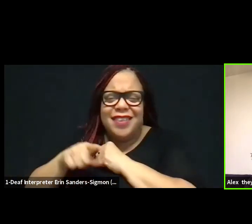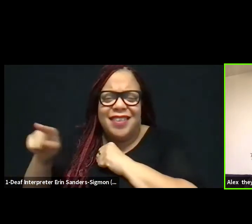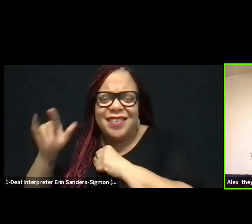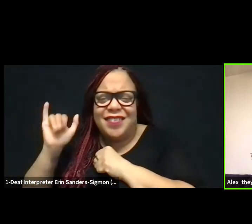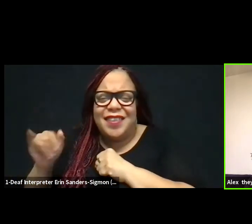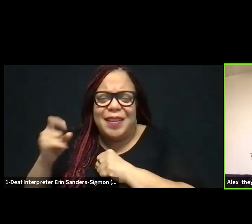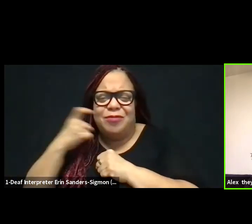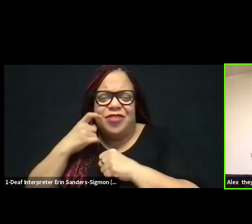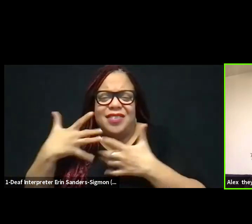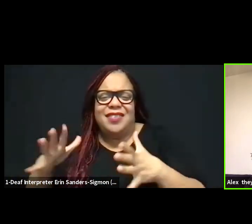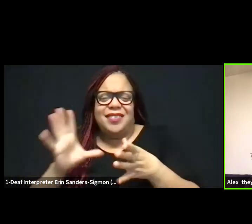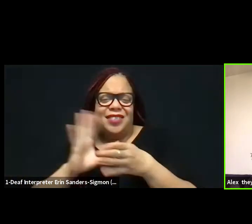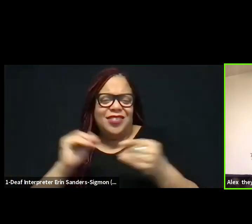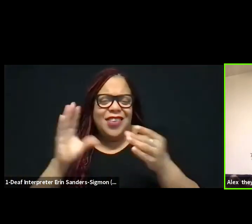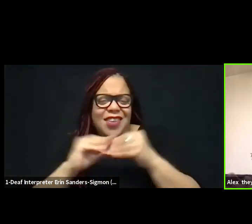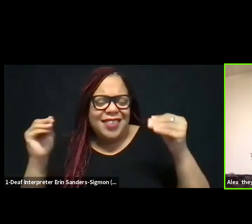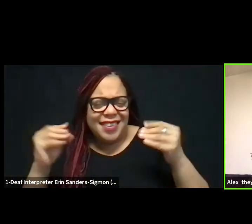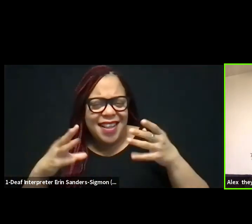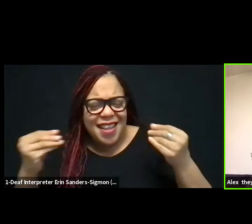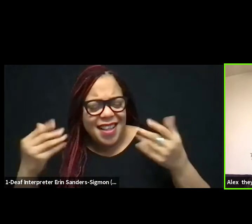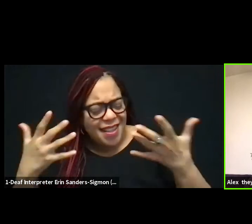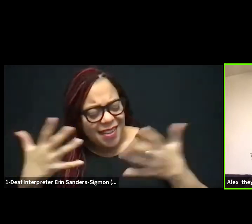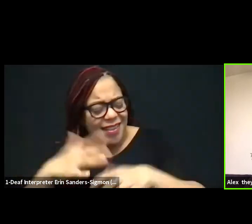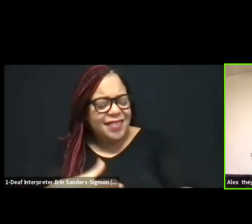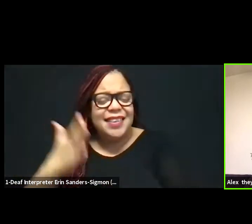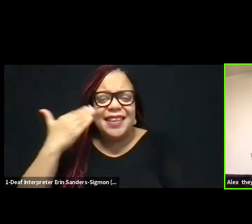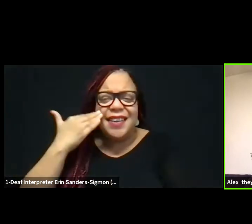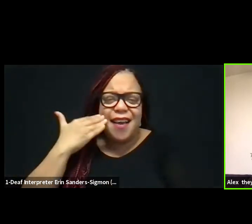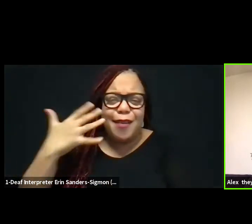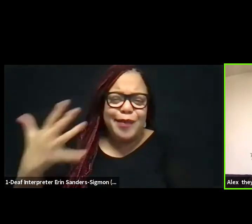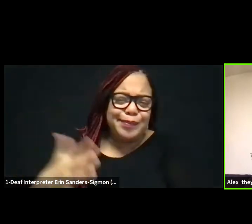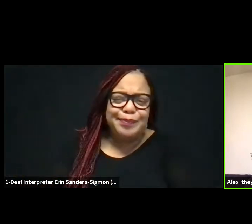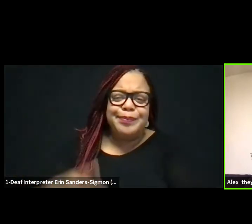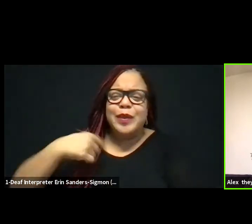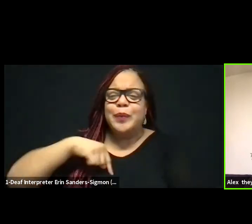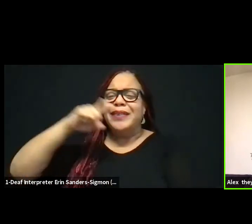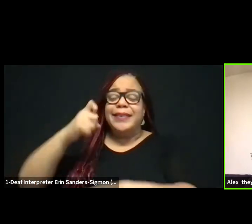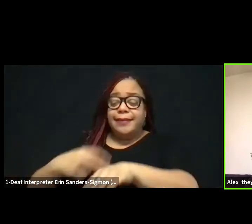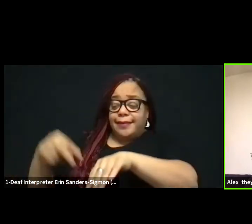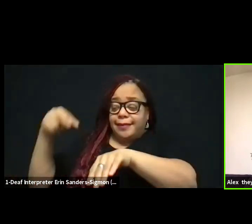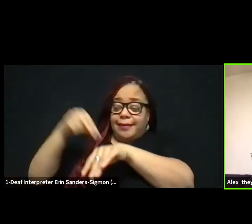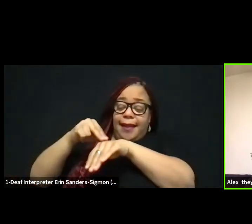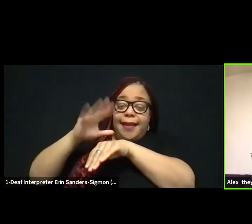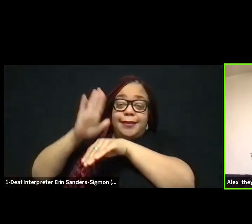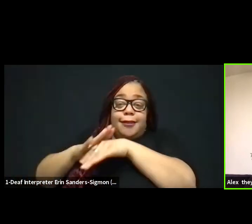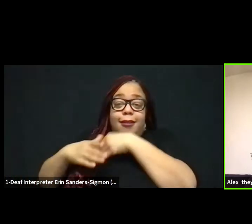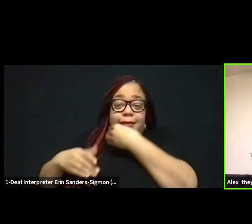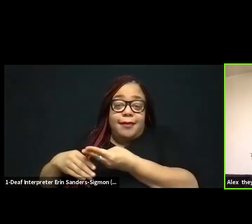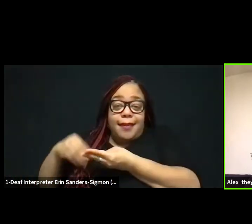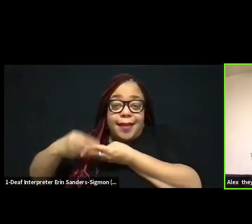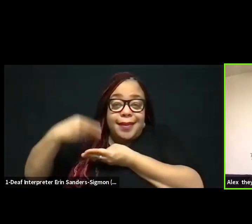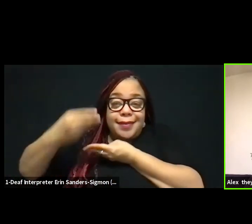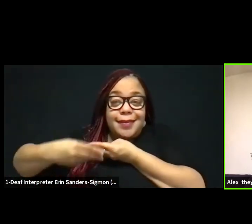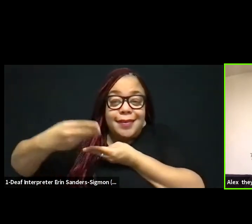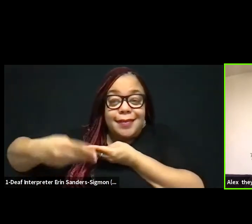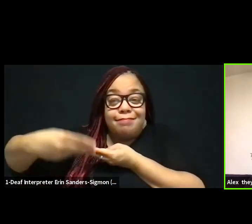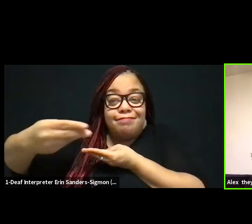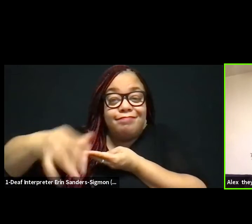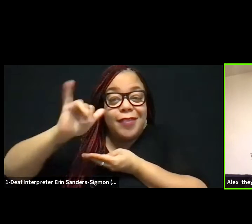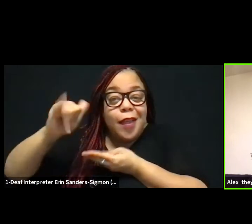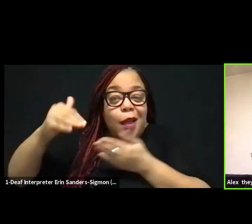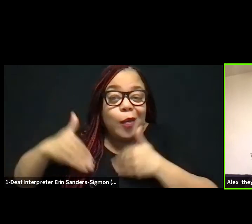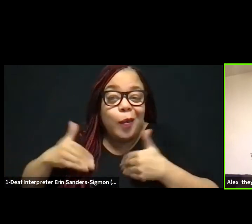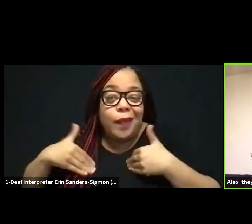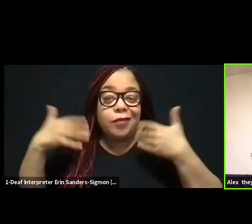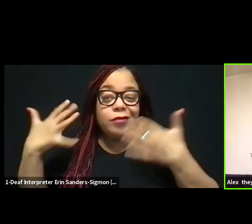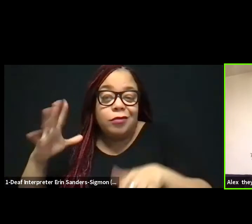legacy that youth has always been at the forefront of movement organizing in their communities for liberation. And